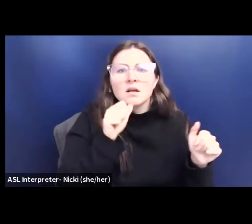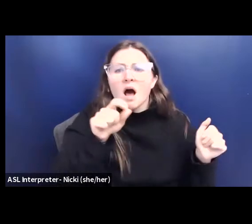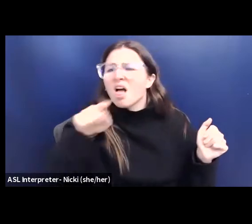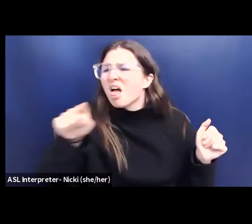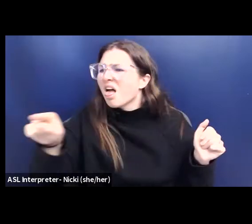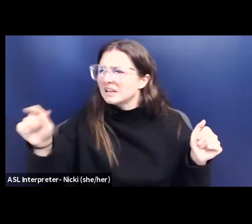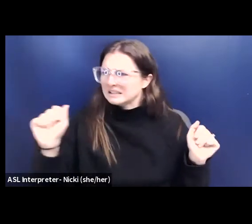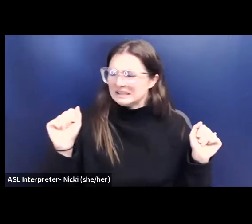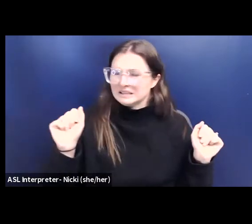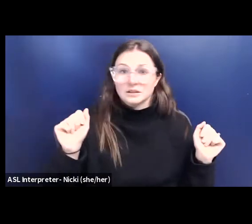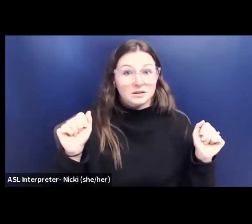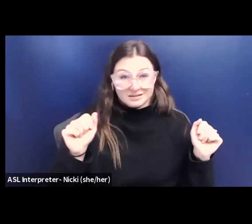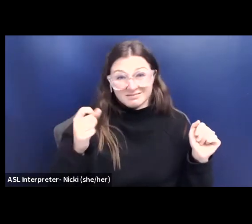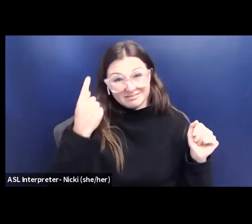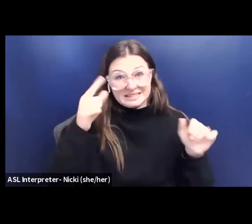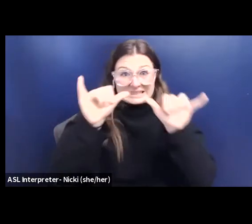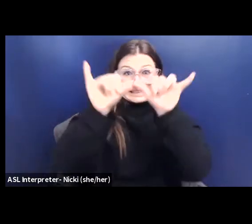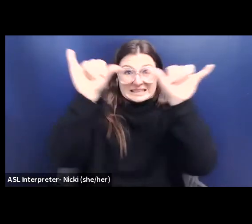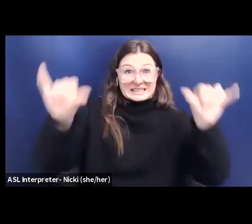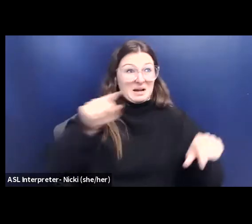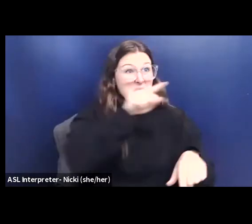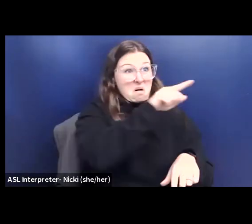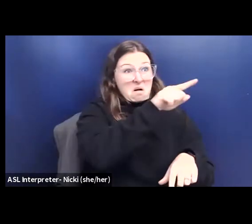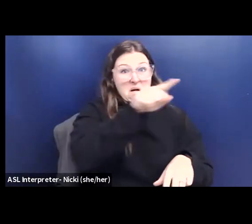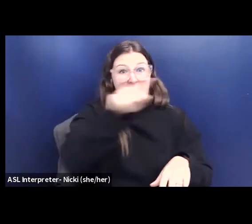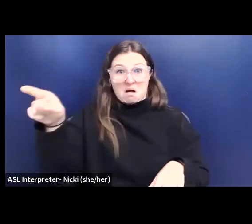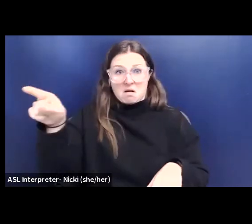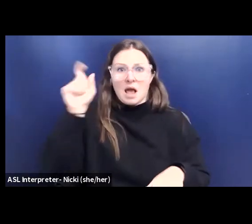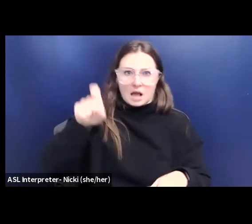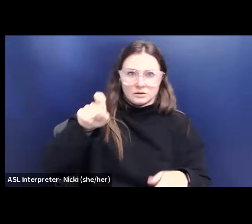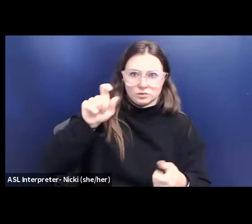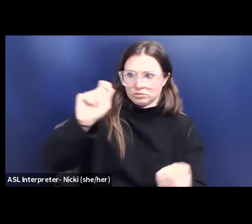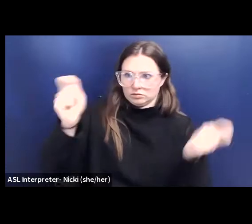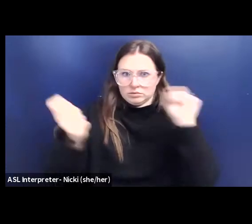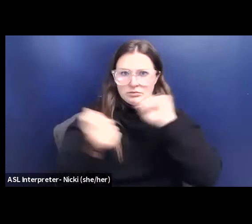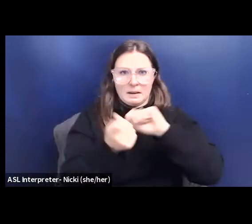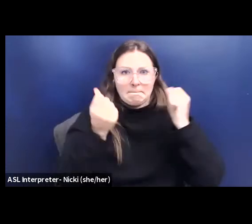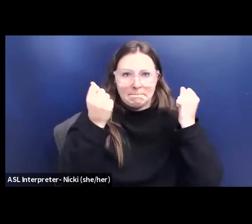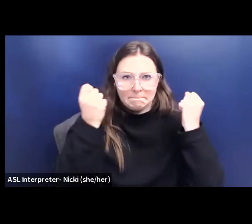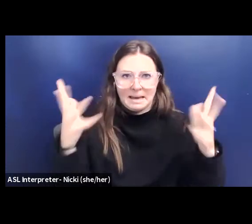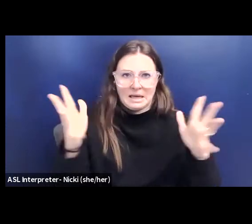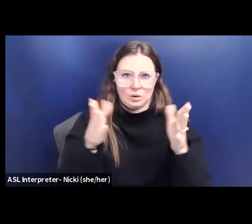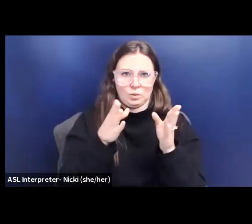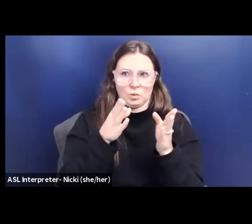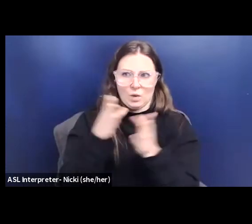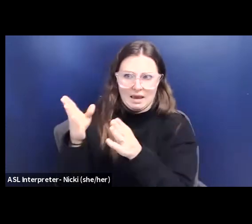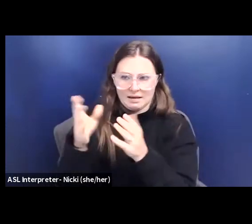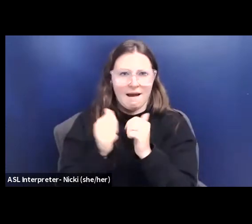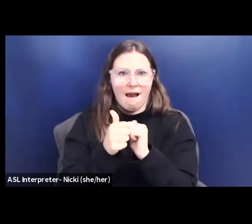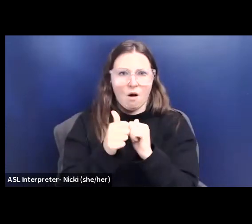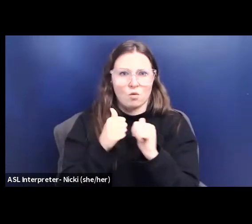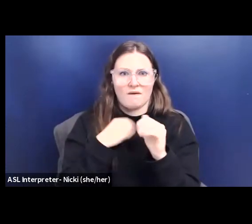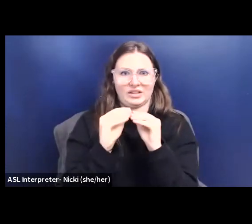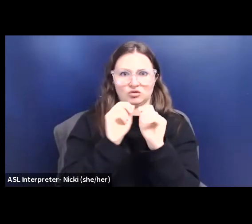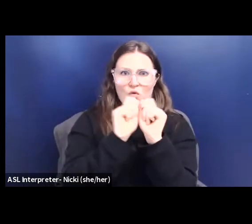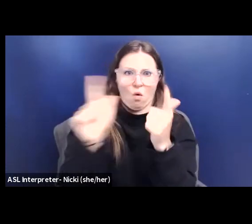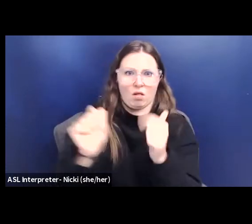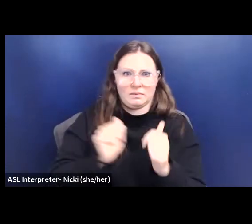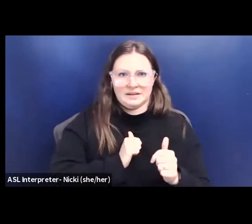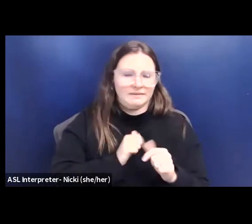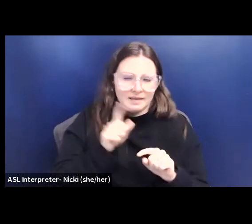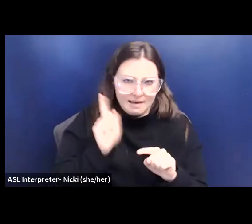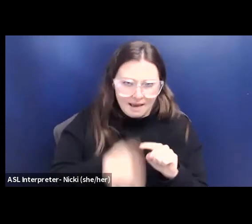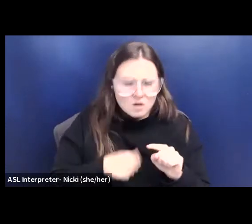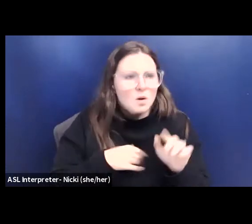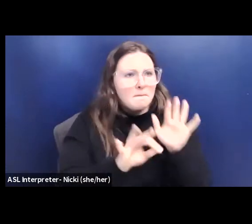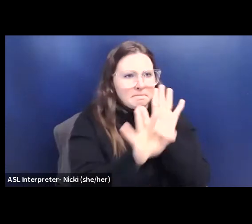work to do, right? The other piece that I generally tell people is to have a strategy. So everywhere I go, I think like an organizer,